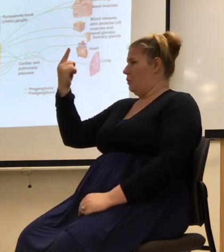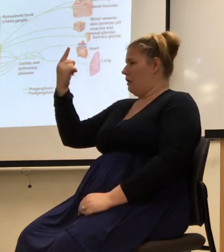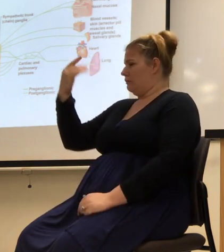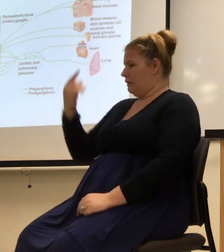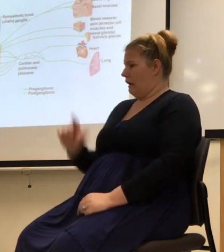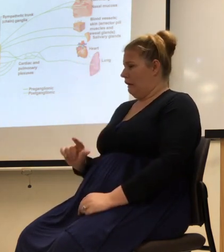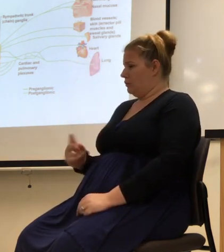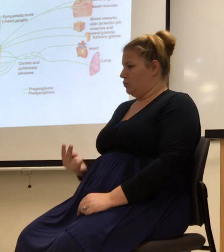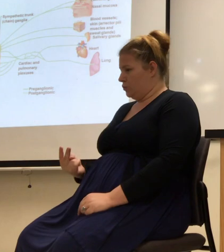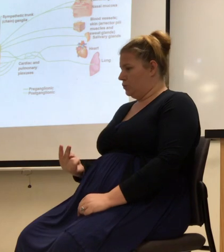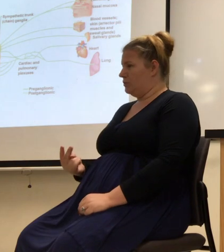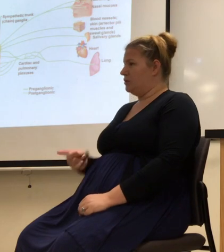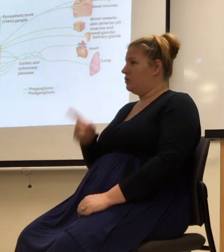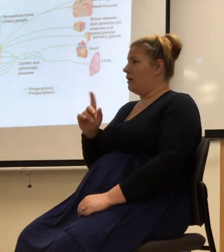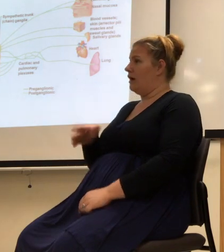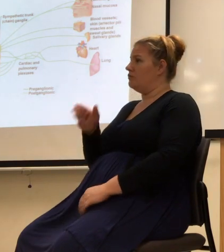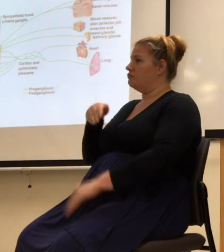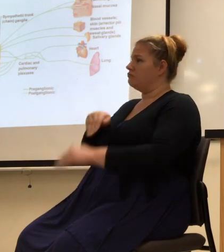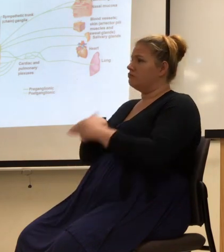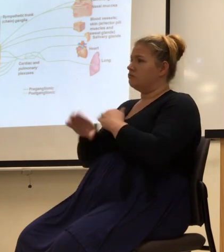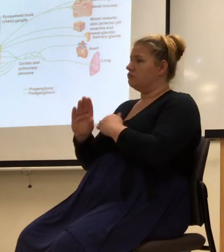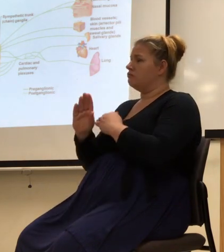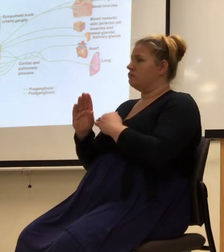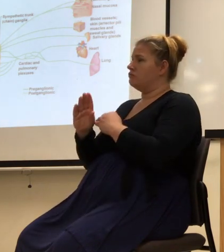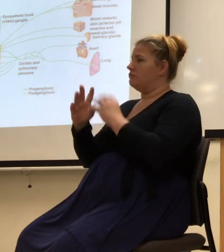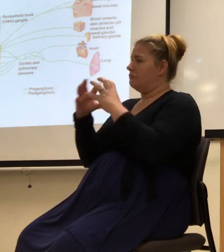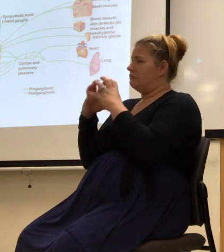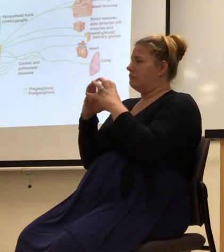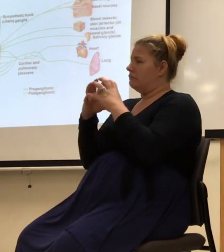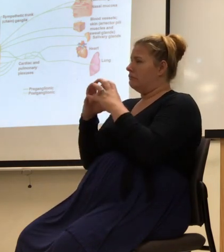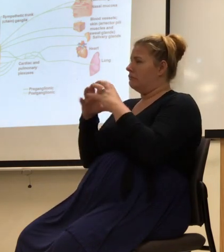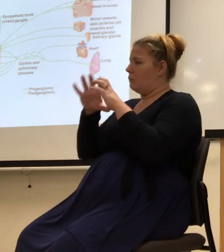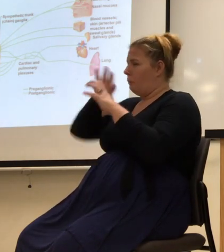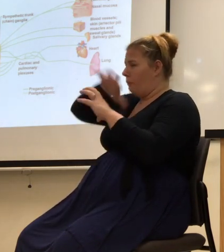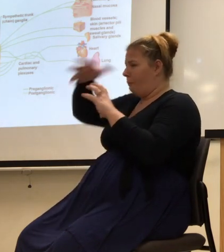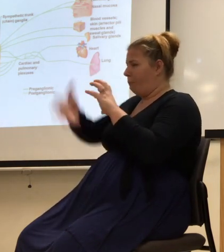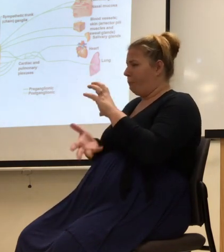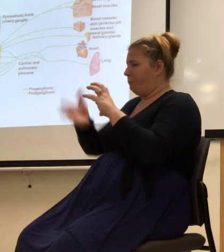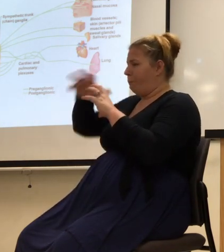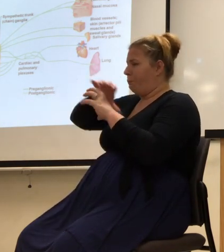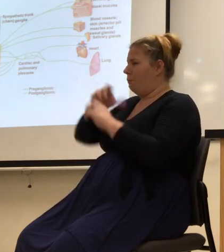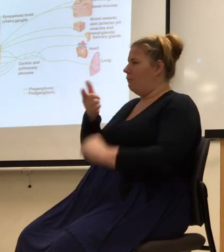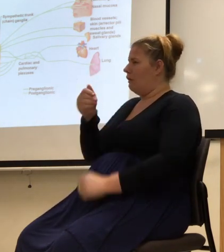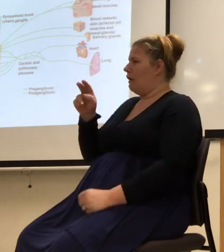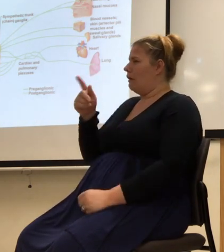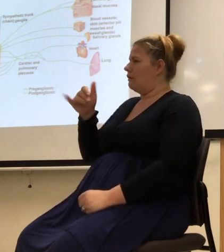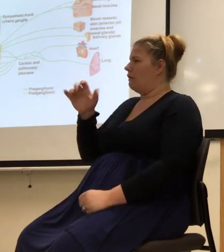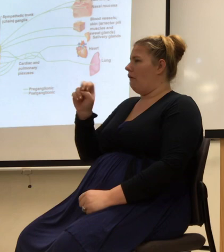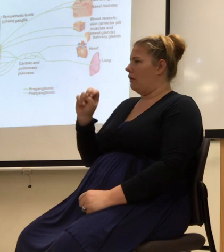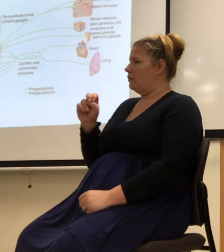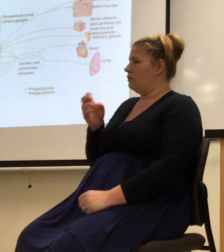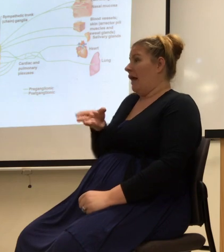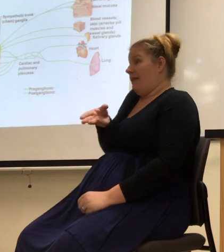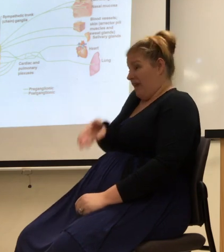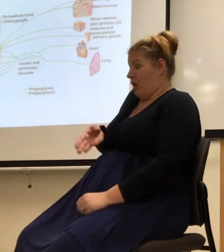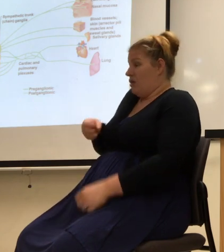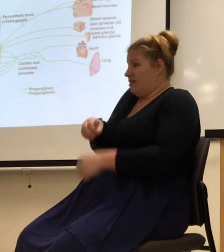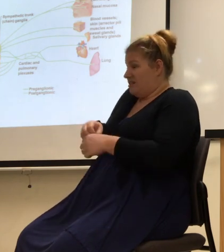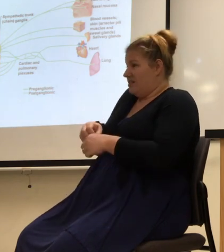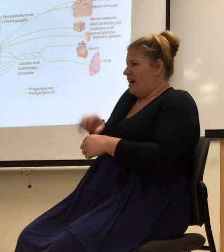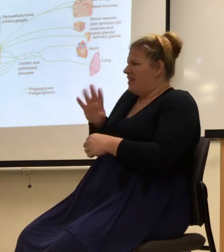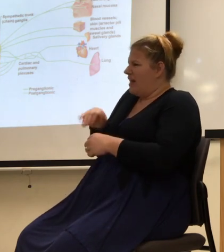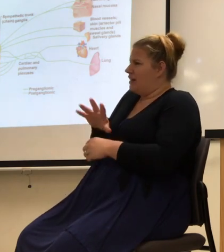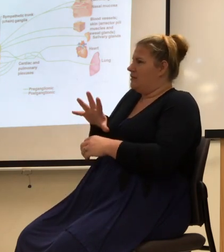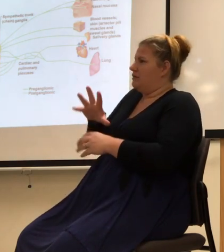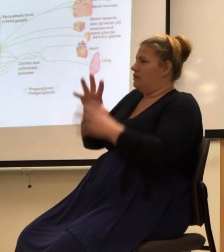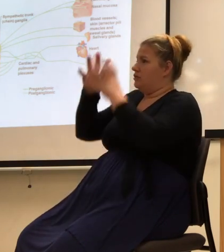You need to enter a ganglion right there. And that ganglion is part of a chain